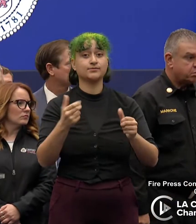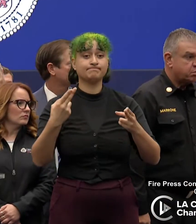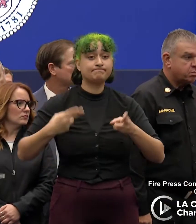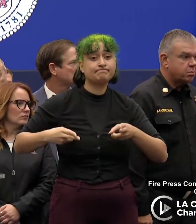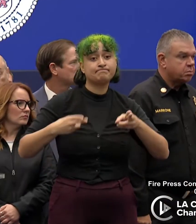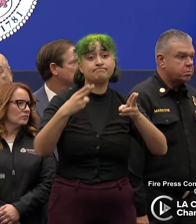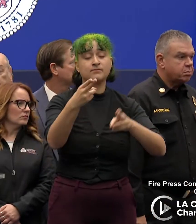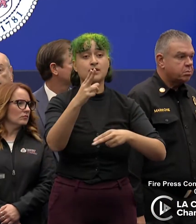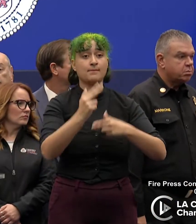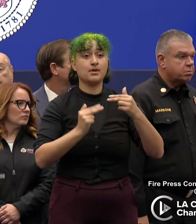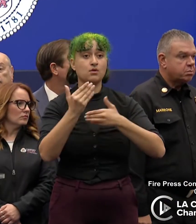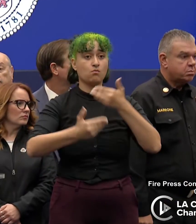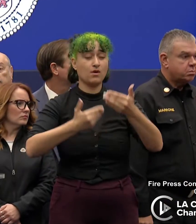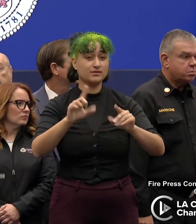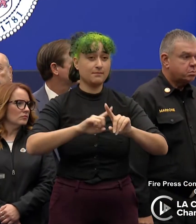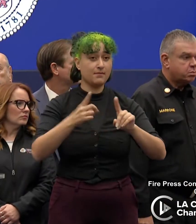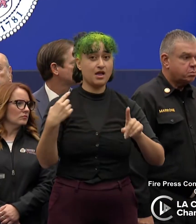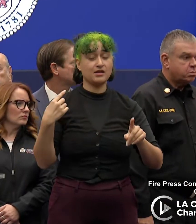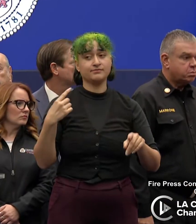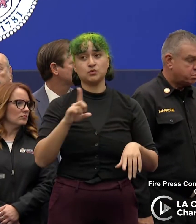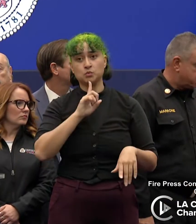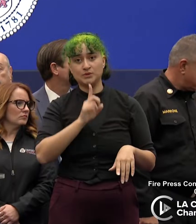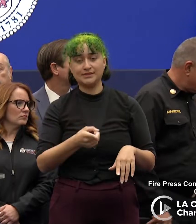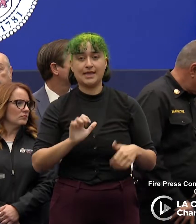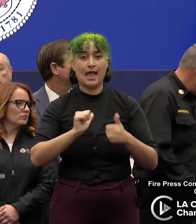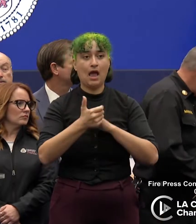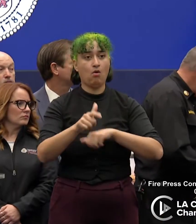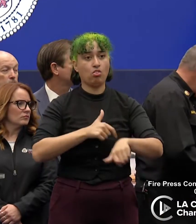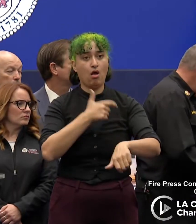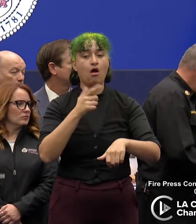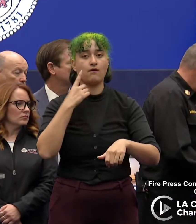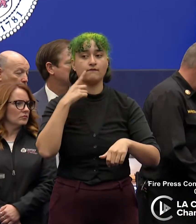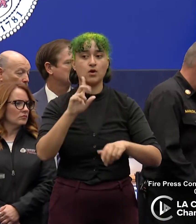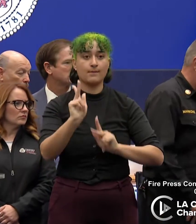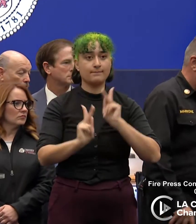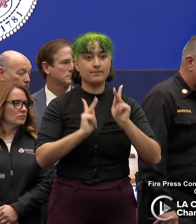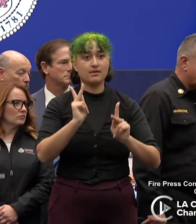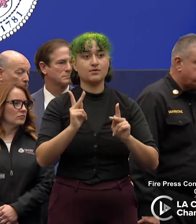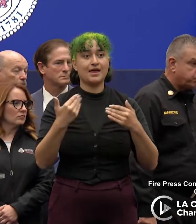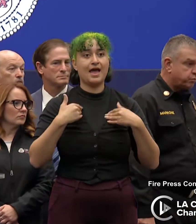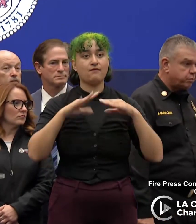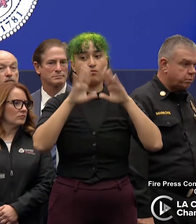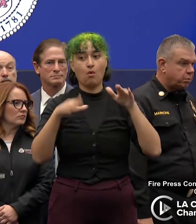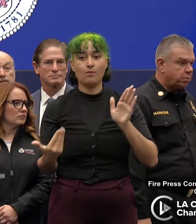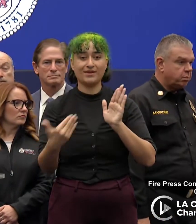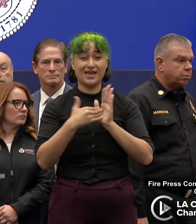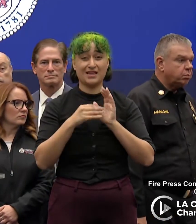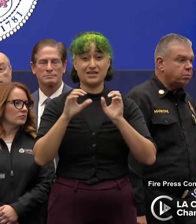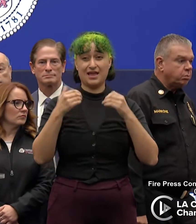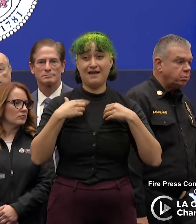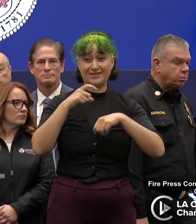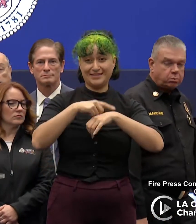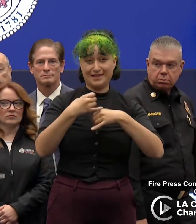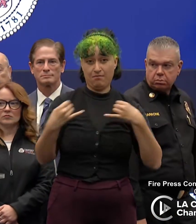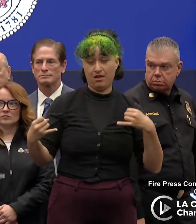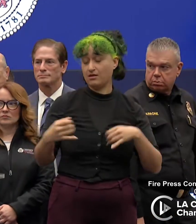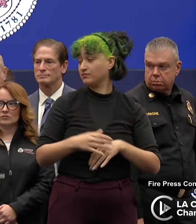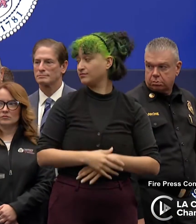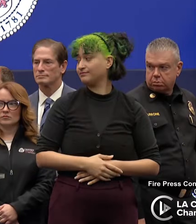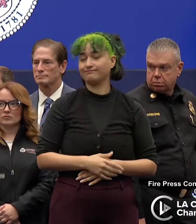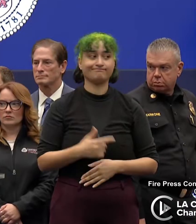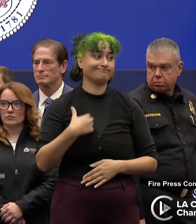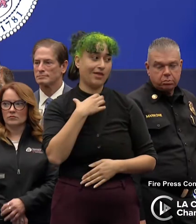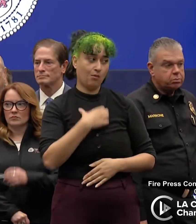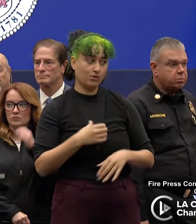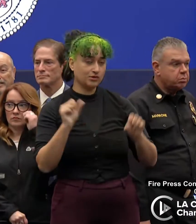the rebuilding process, but realistically, how long is it going to take for these folks to get a roof over their head? Can you give us a timeline? I